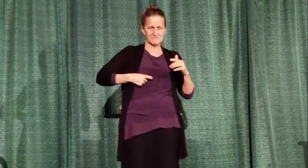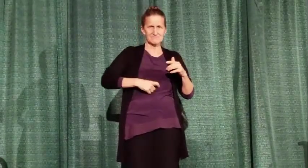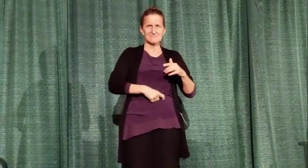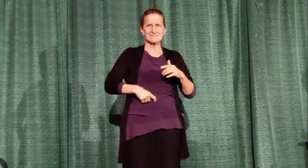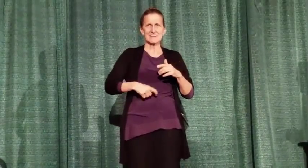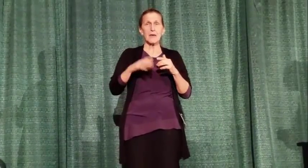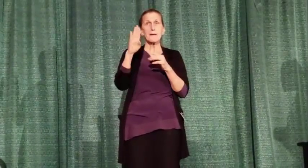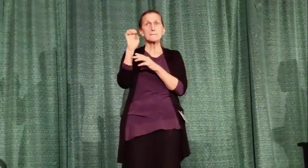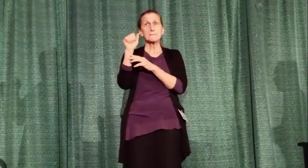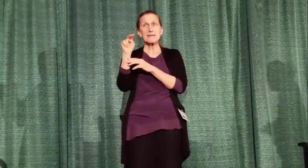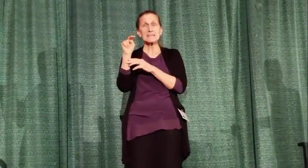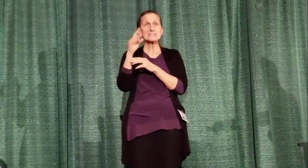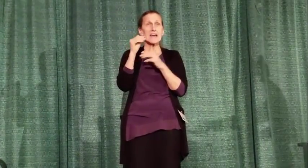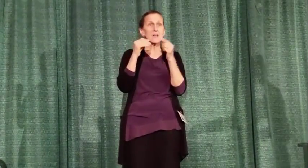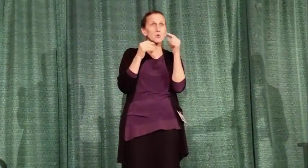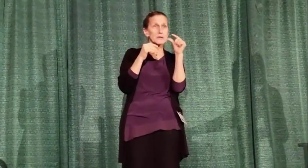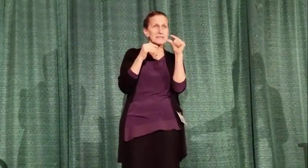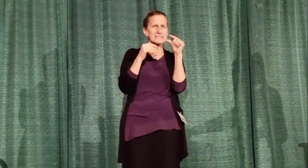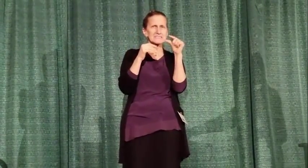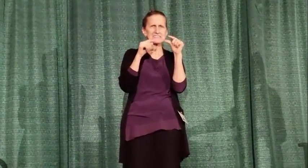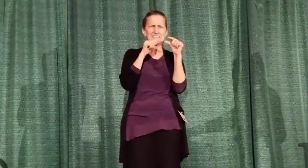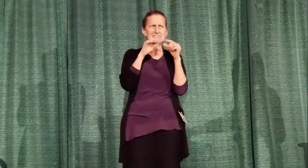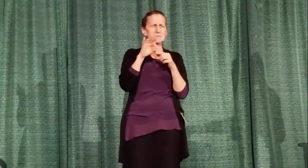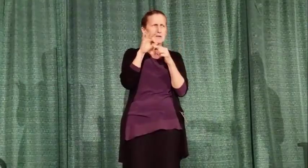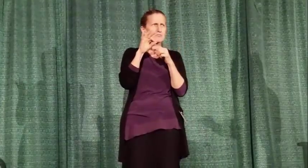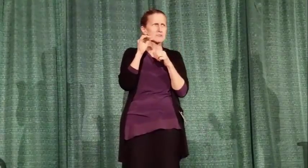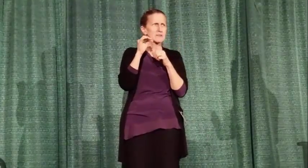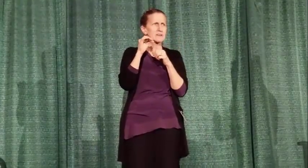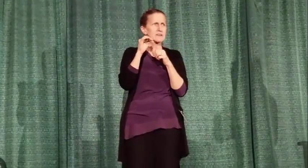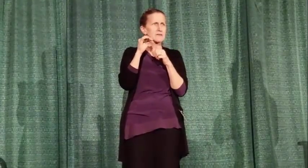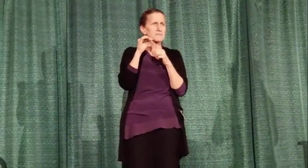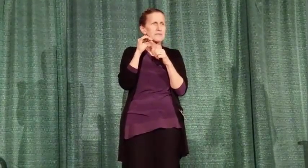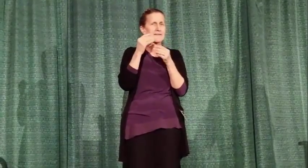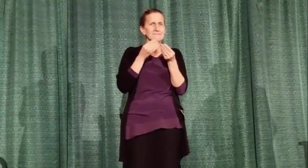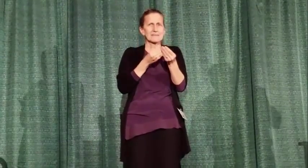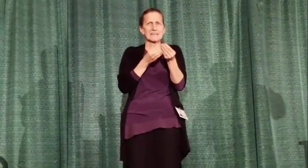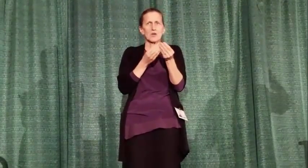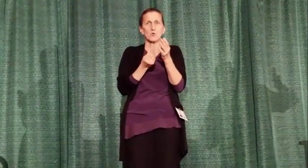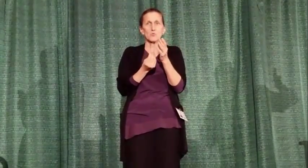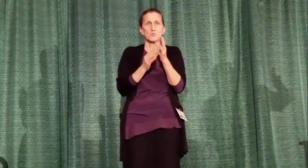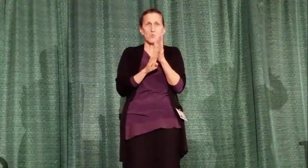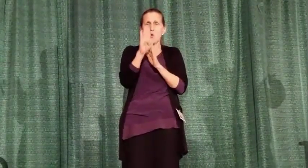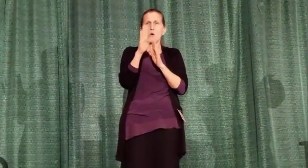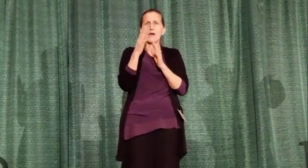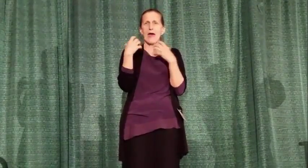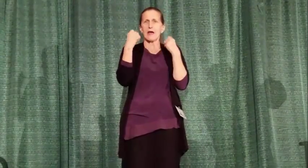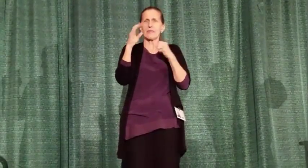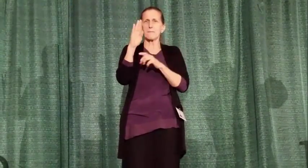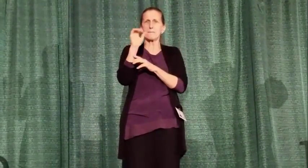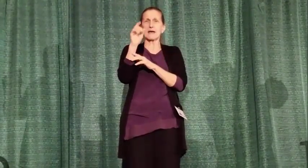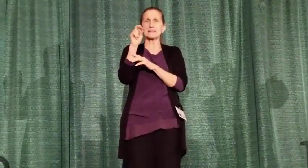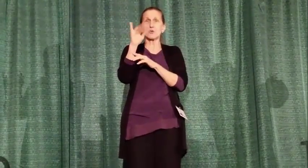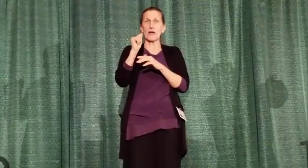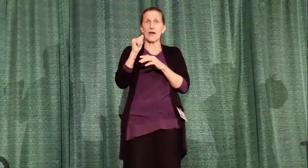And the beans and greens in particular fuel the growth of these healthy bacteria that cause